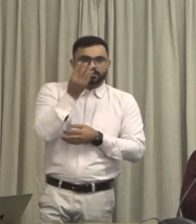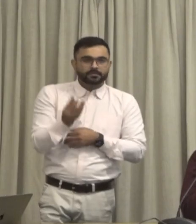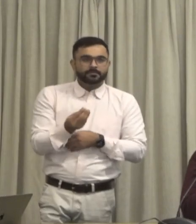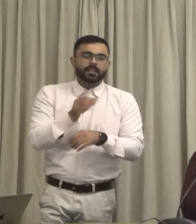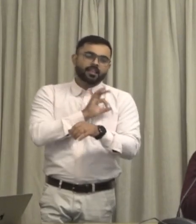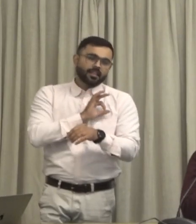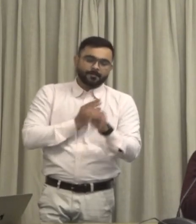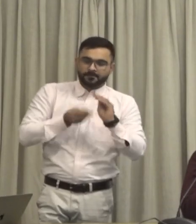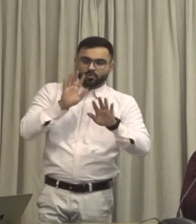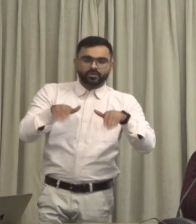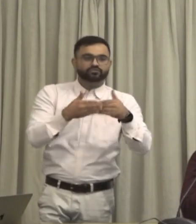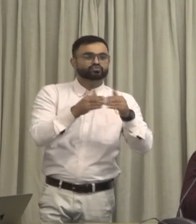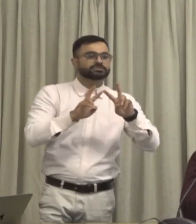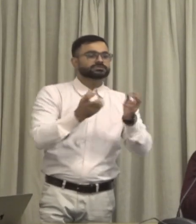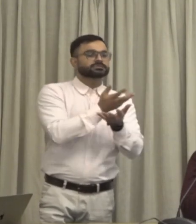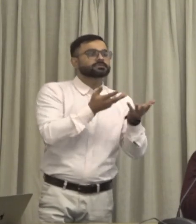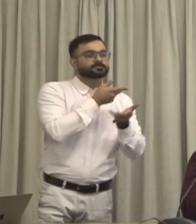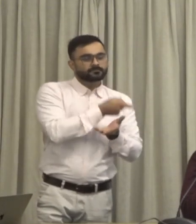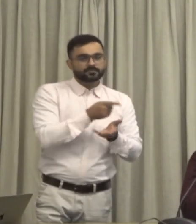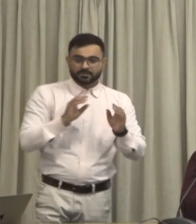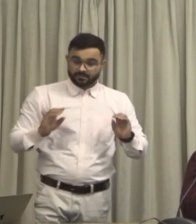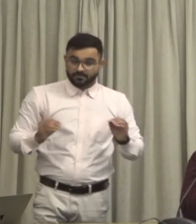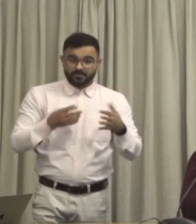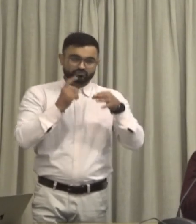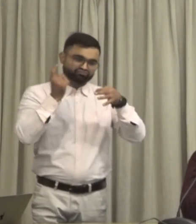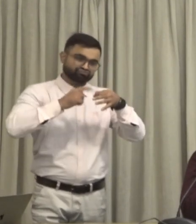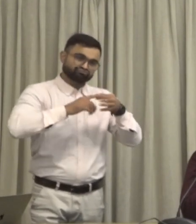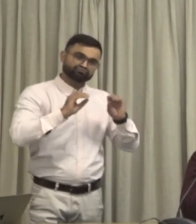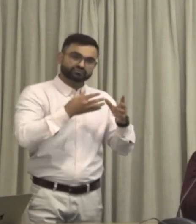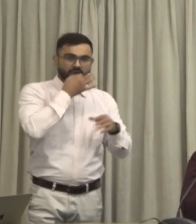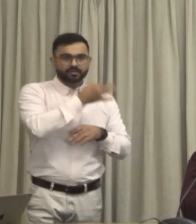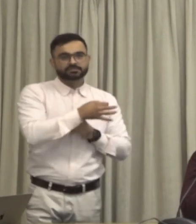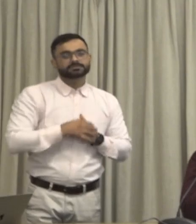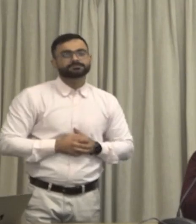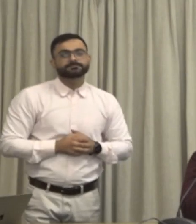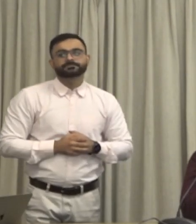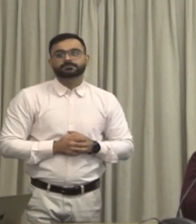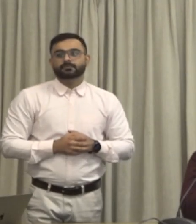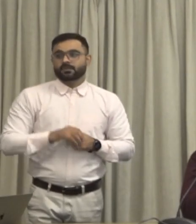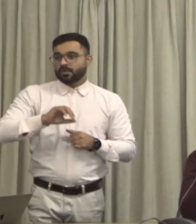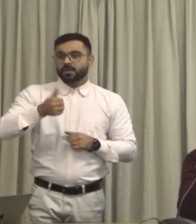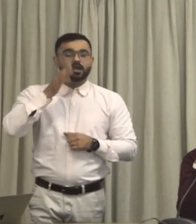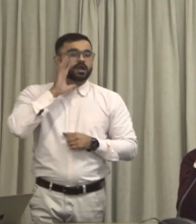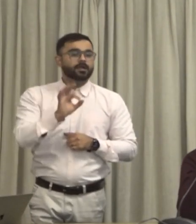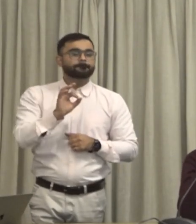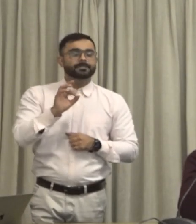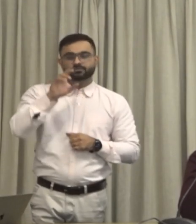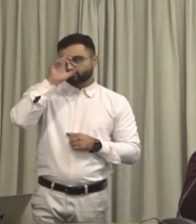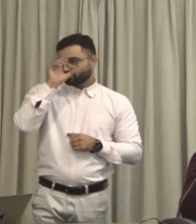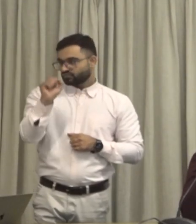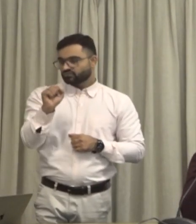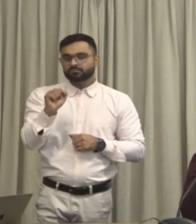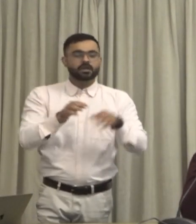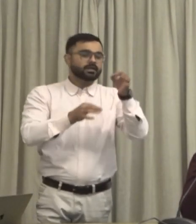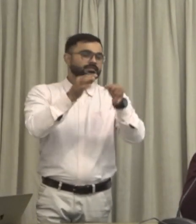I'd love to introduce our panelists and begin asking them questions. The other important things to remember about